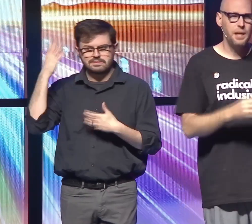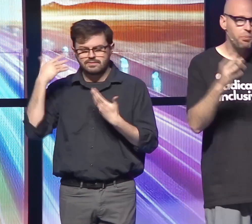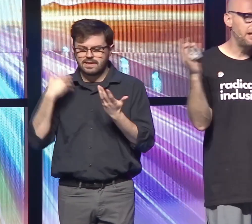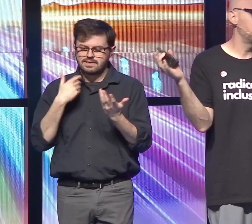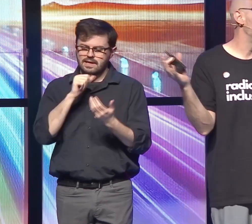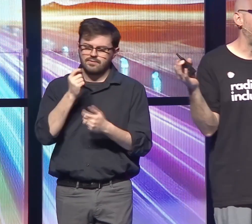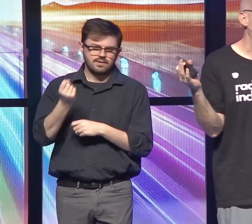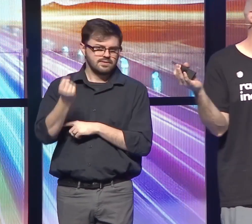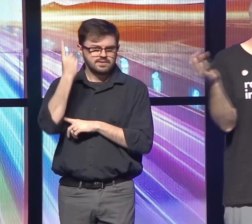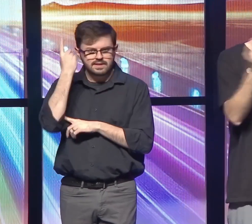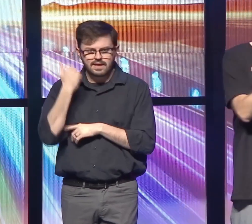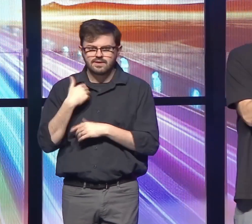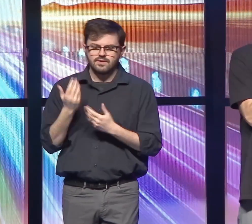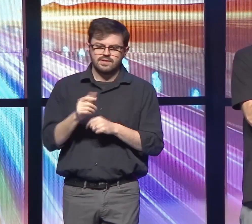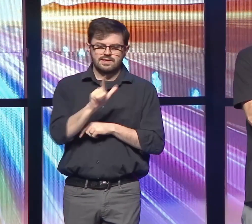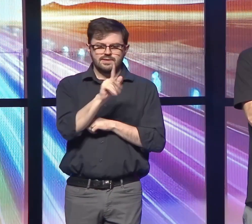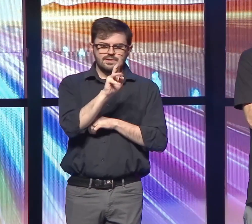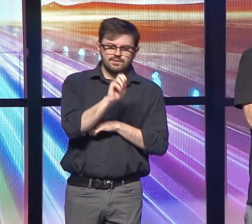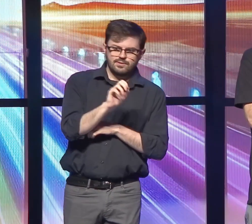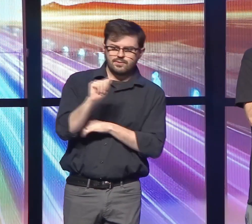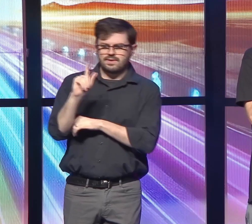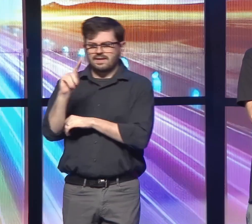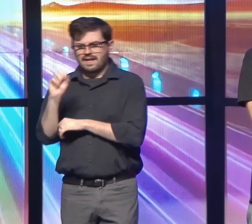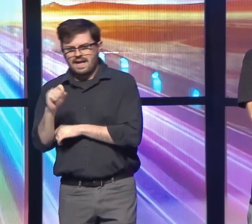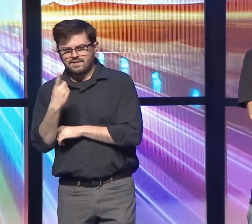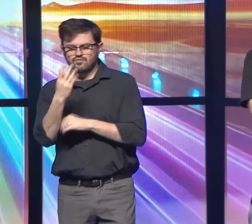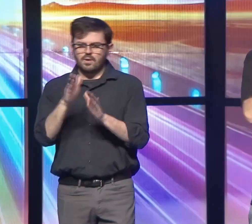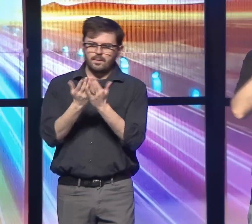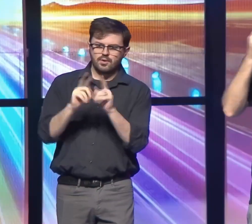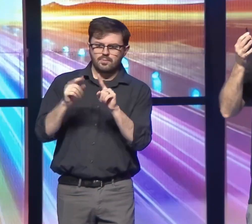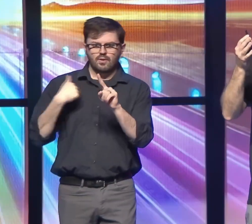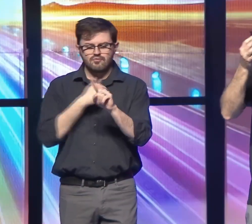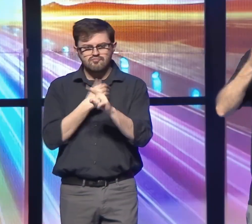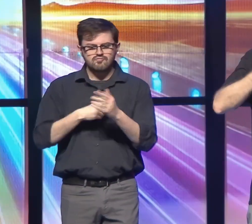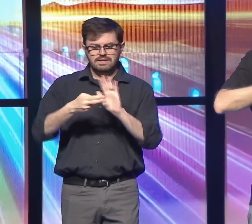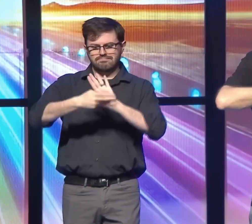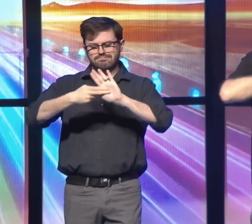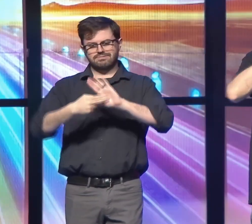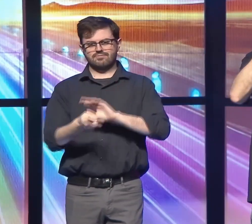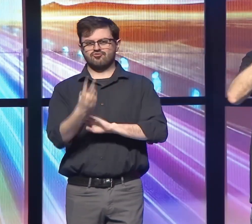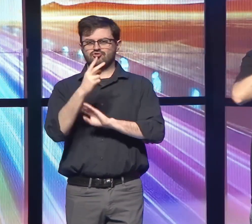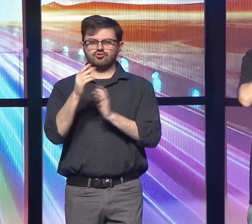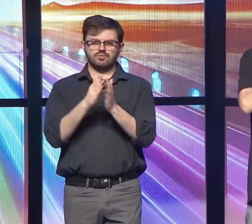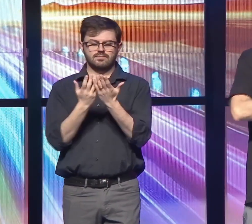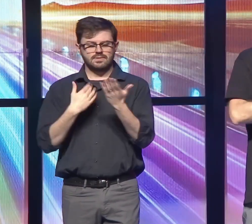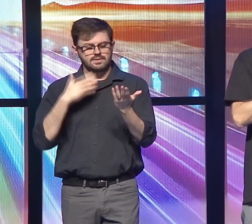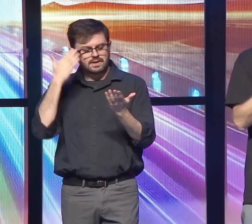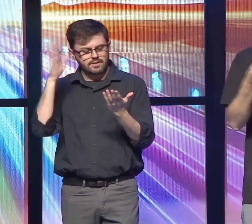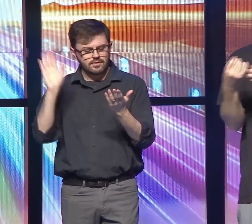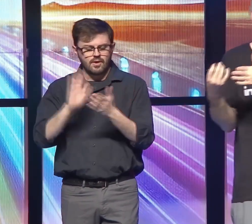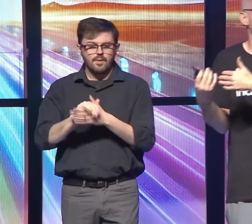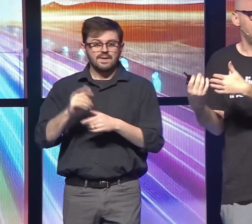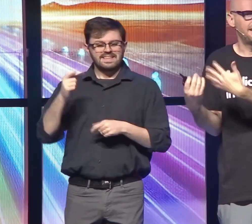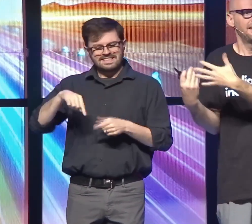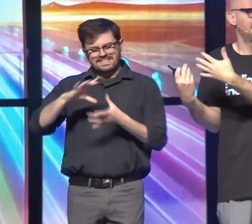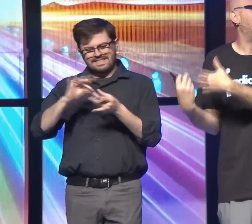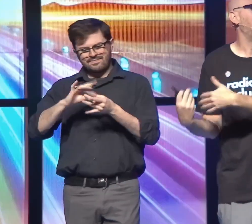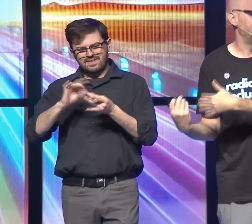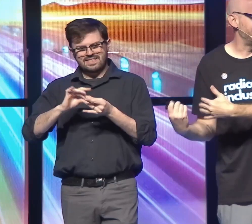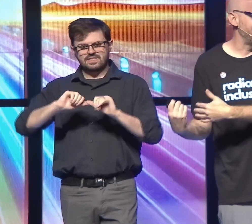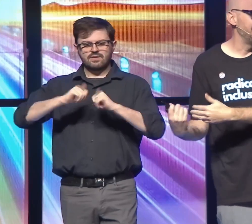so we separated Luke Acts, but it's actually one volume. And it's about how this message of Jesus travels from